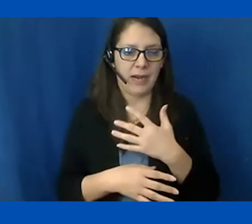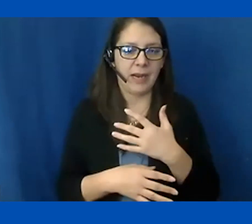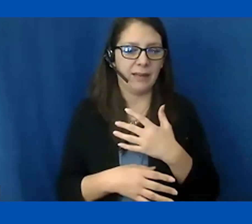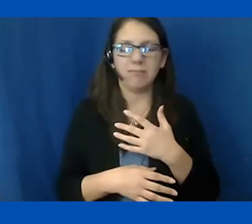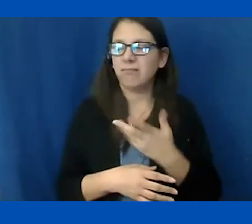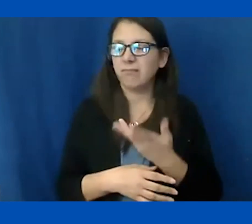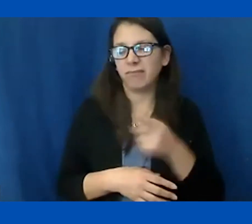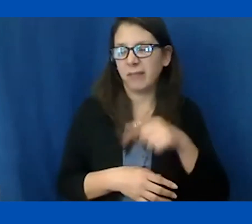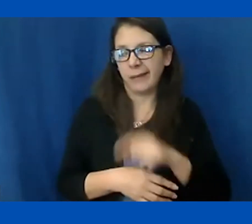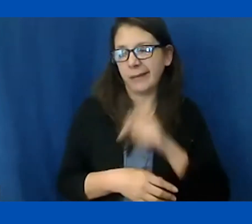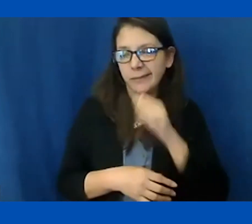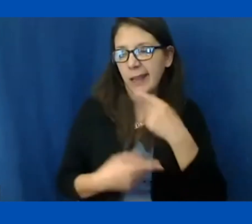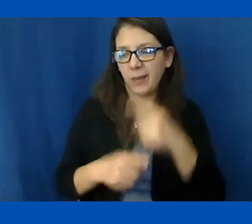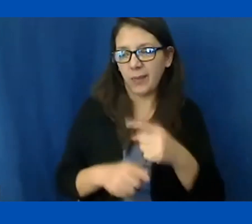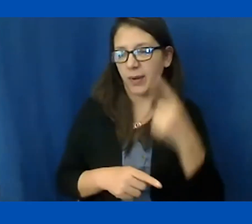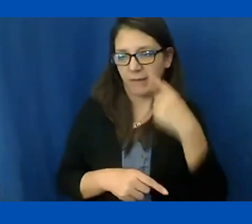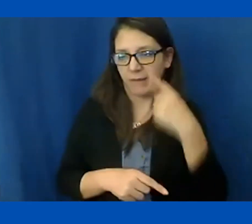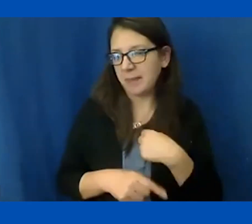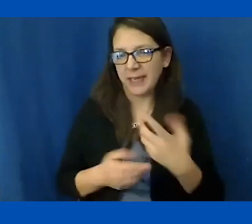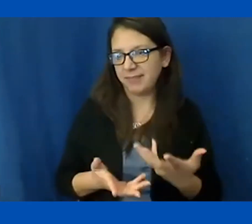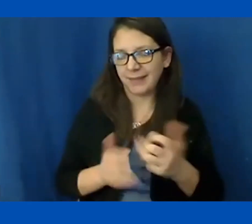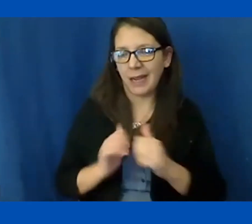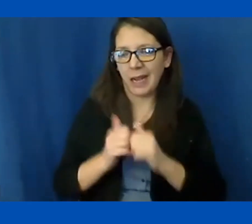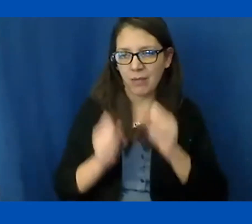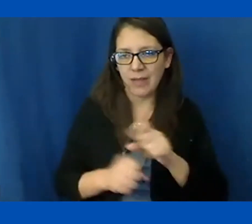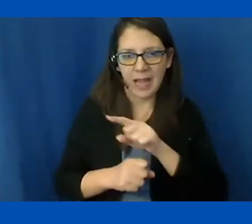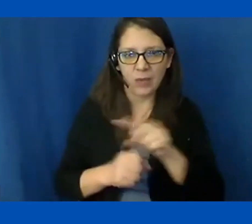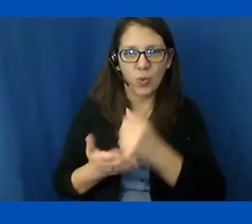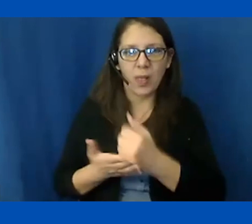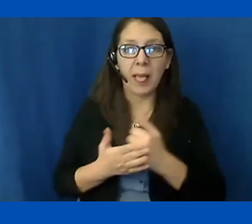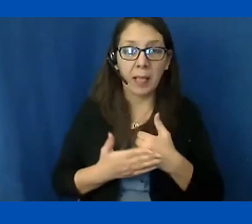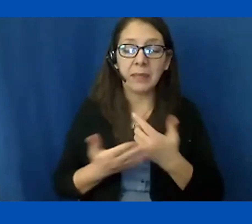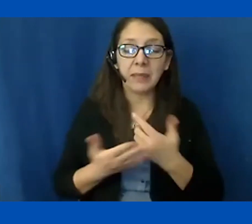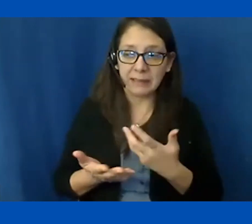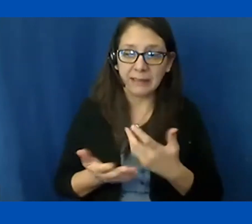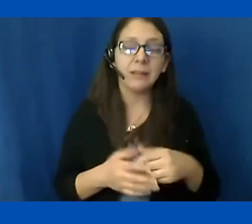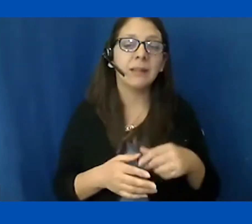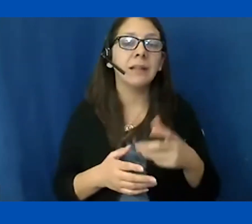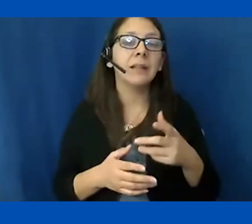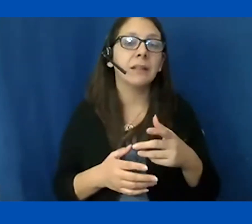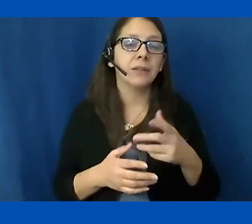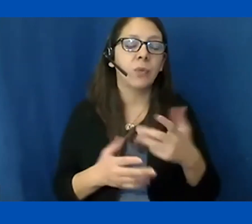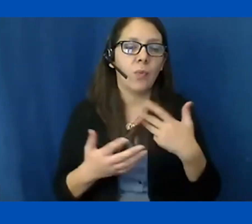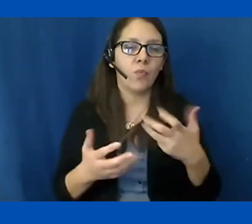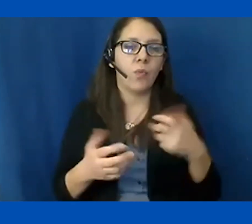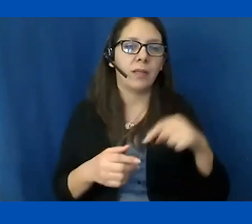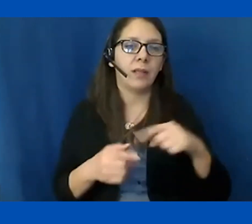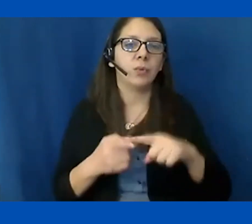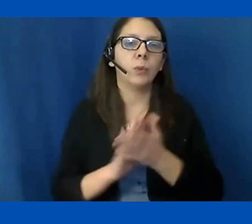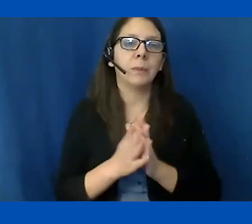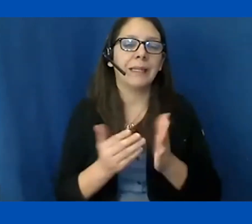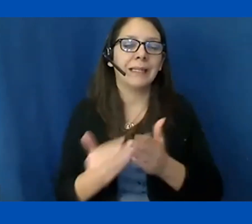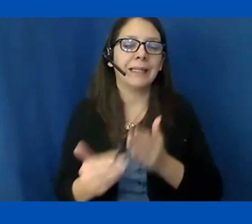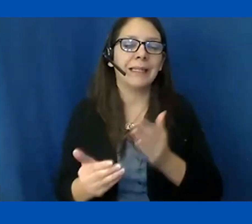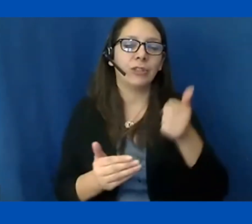work for me. Is there any other way that you can help me to make it easier at the end for both of us? Because if I